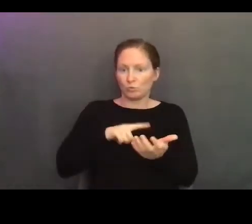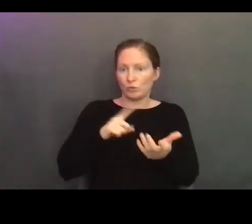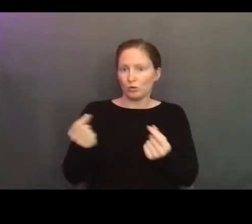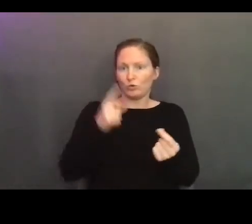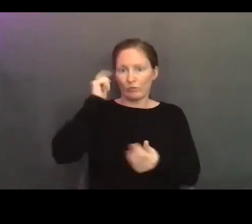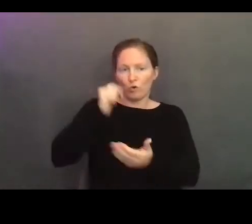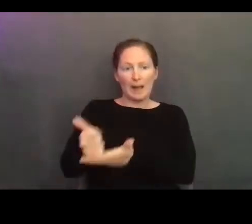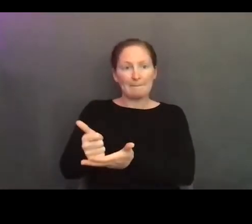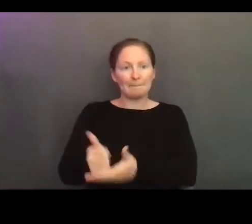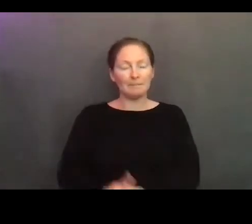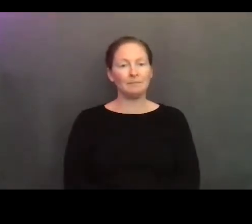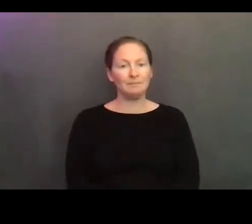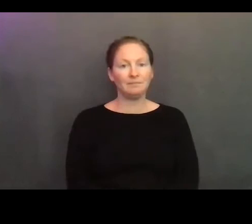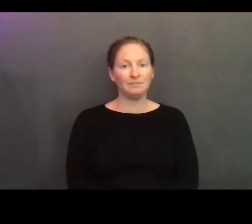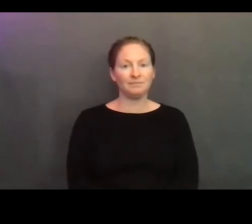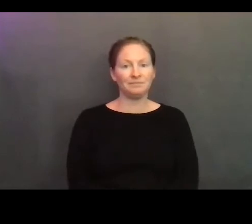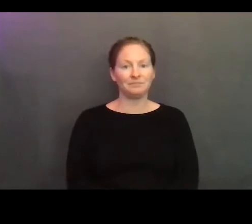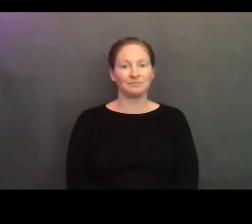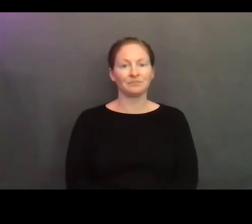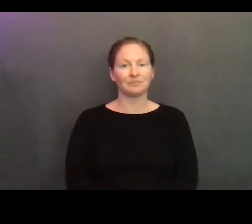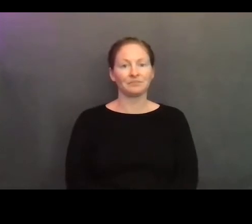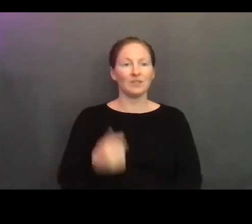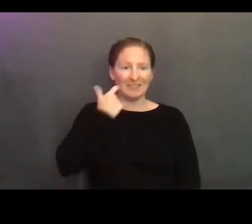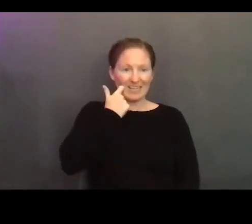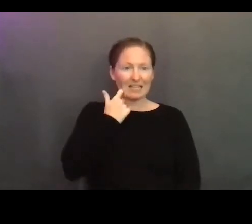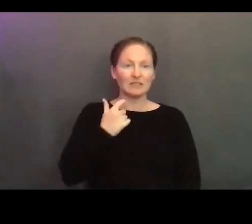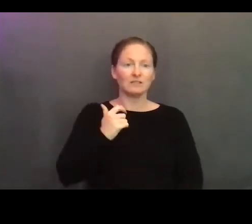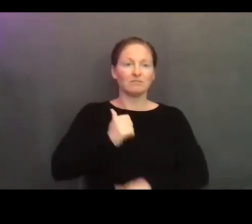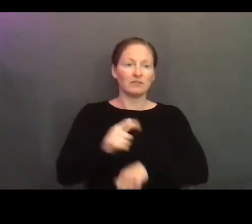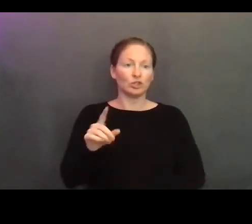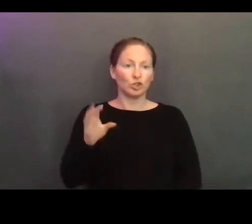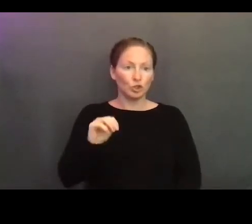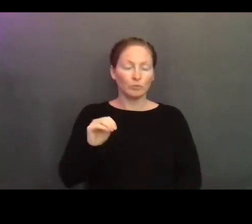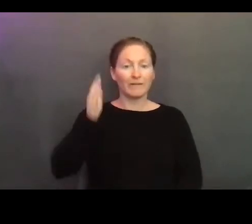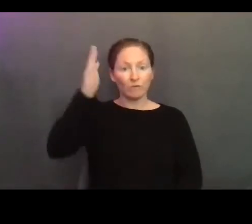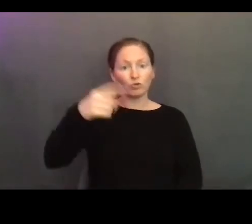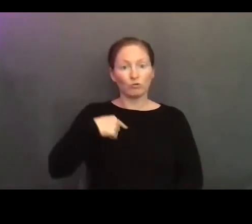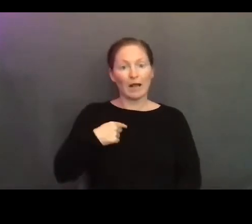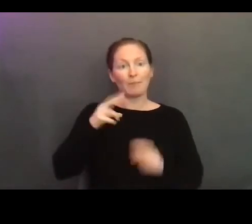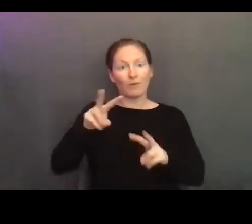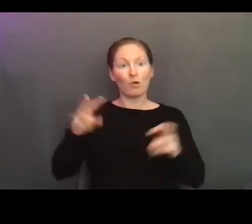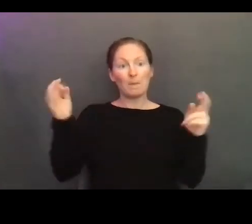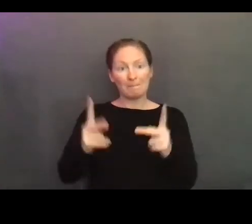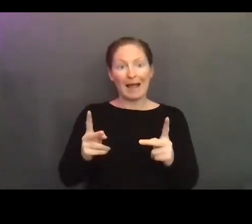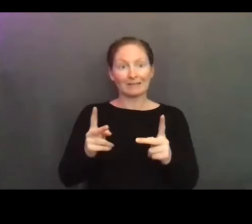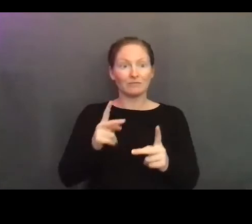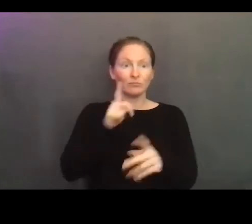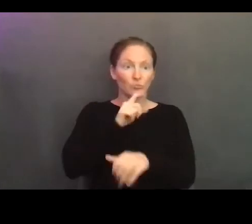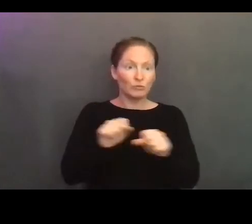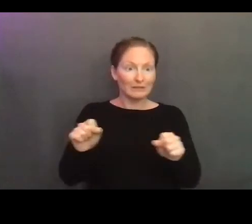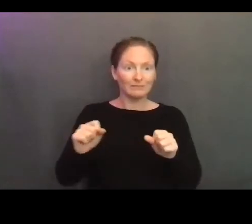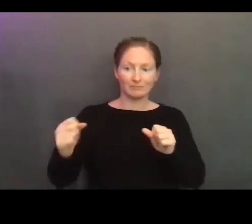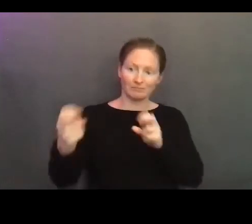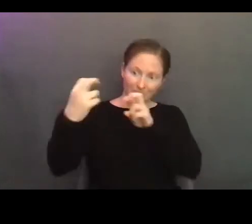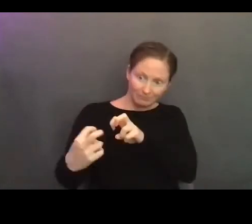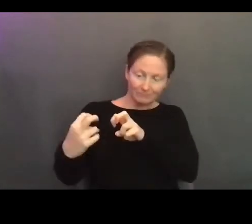help. We did it across Zoom this last time, but in the future, I look forward to getting everyone back together again in person. And I think